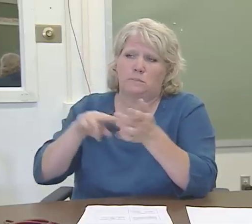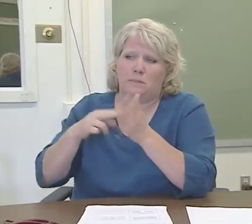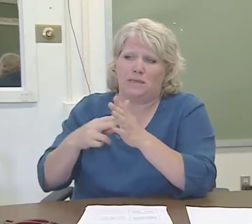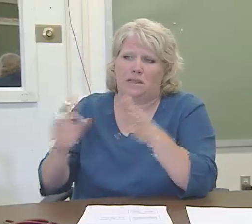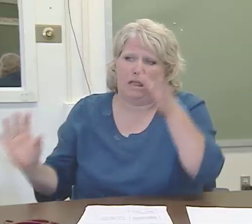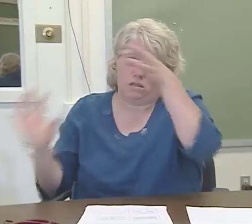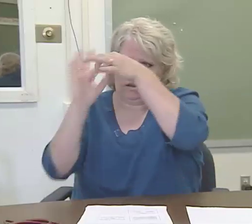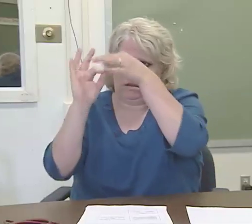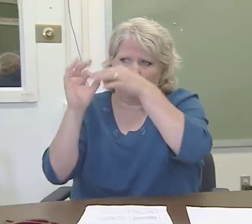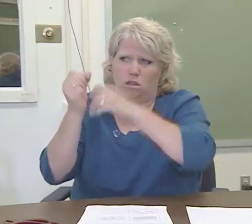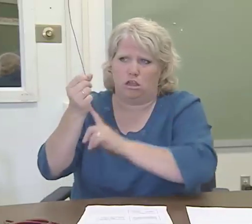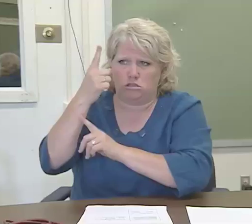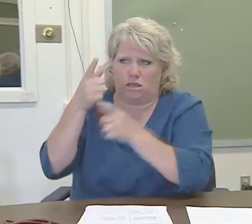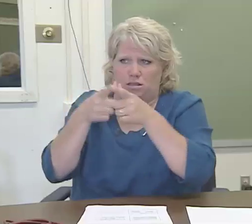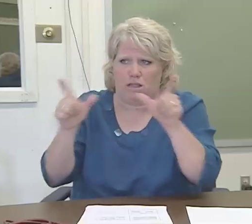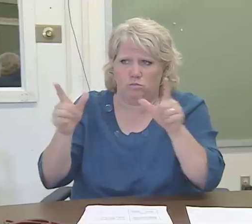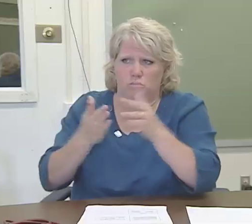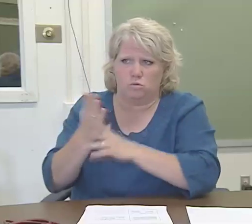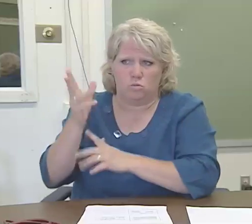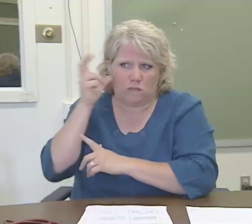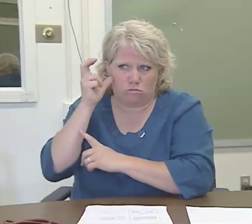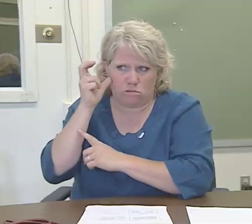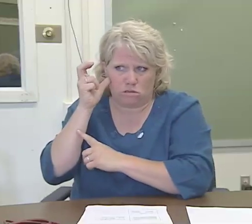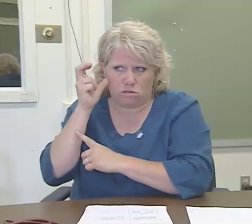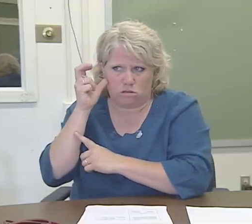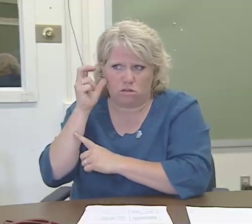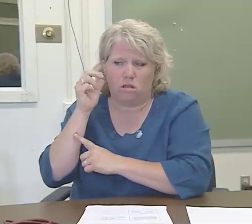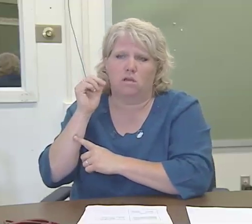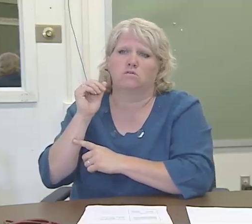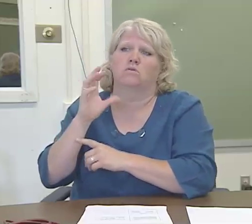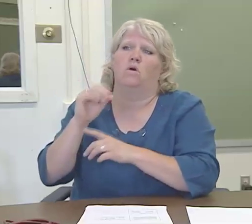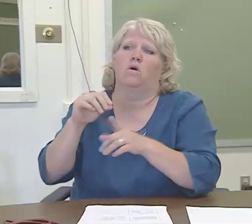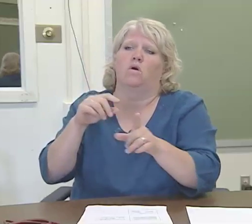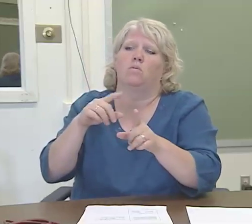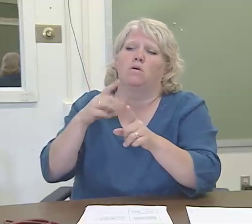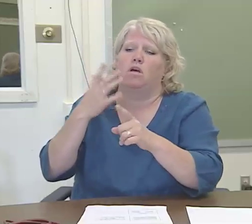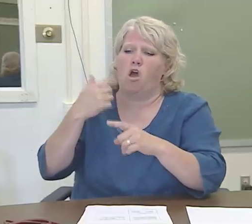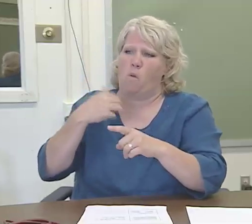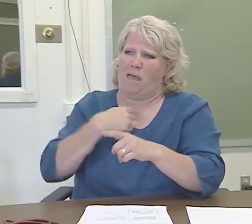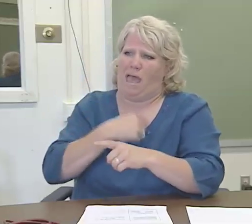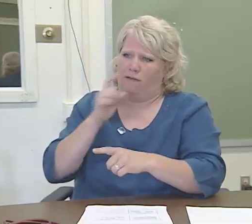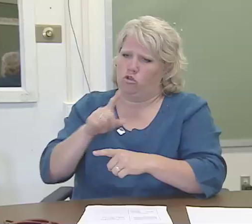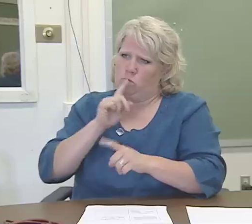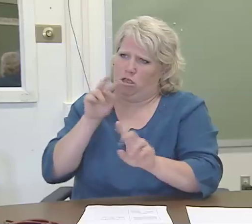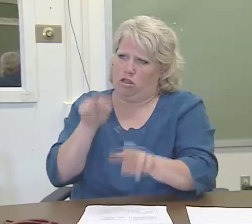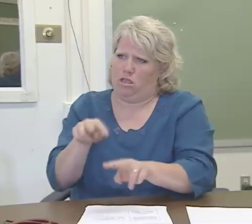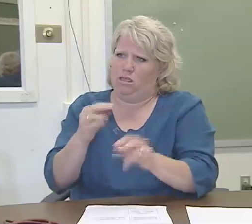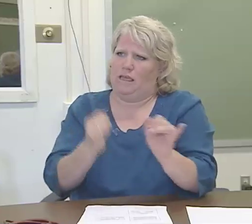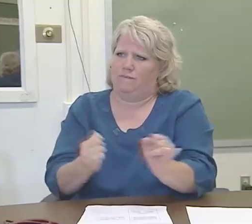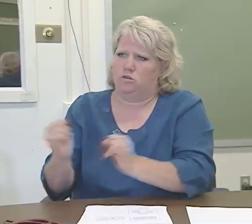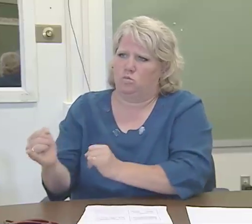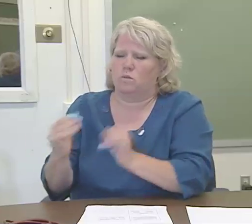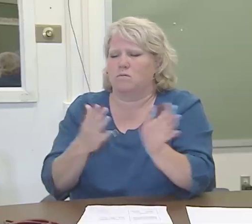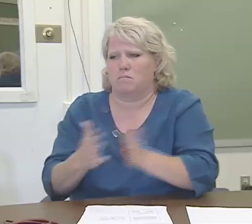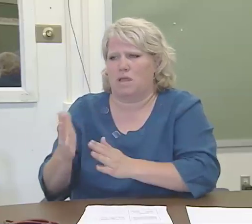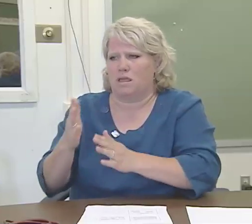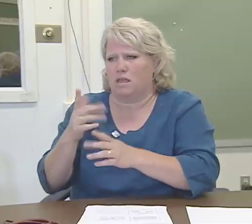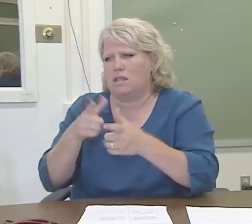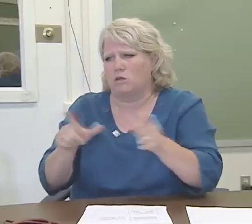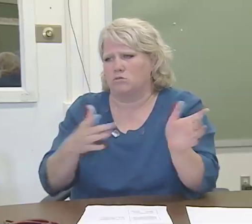physically access sound, but it doesn't necessarily mean that they have enough access to hear spoken language. So we have to be looking at the individual needs